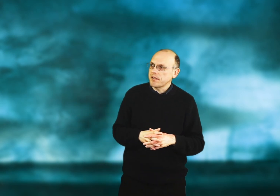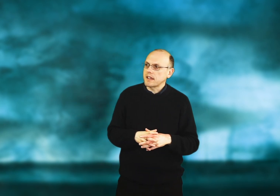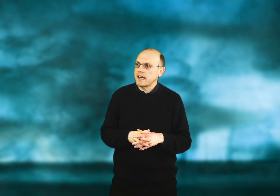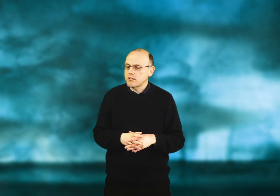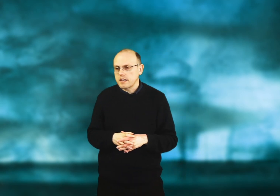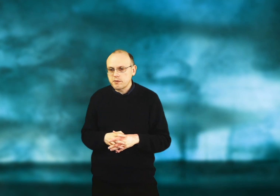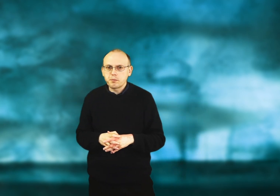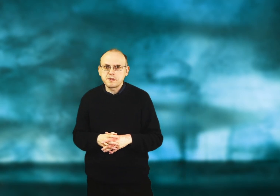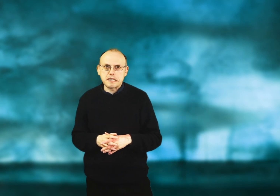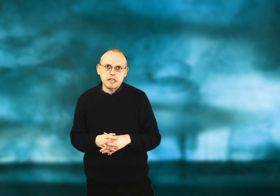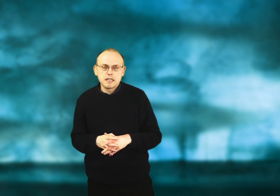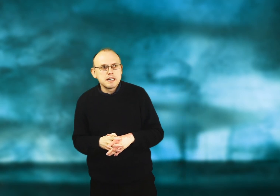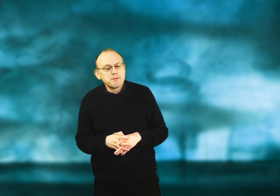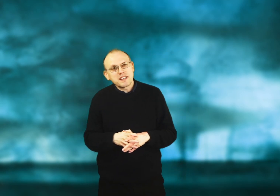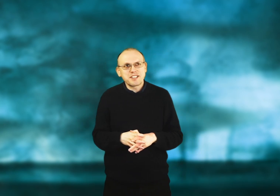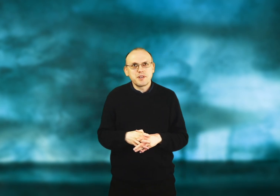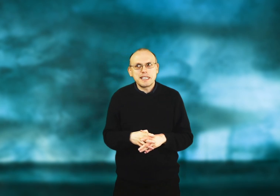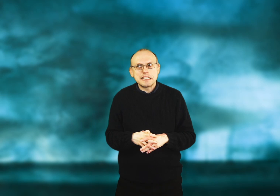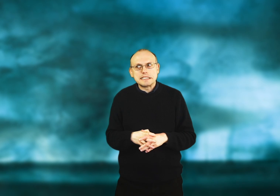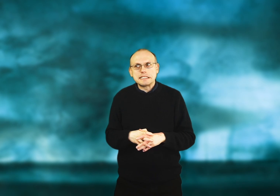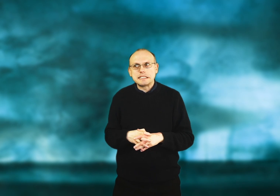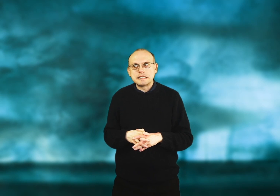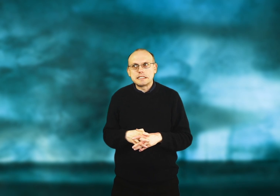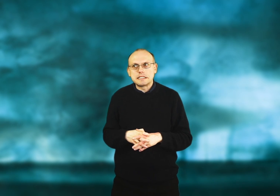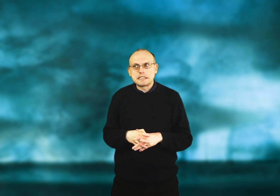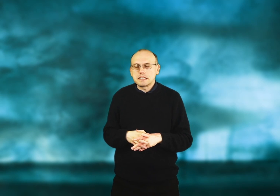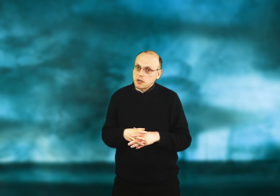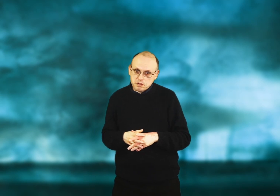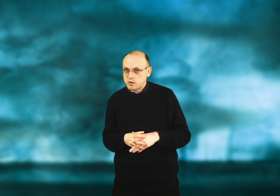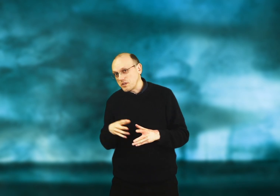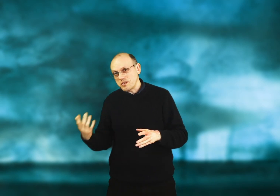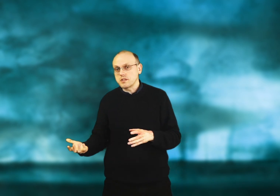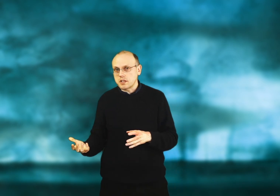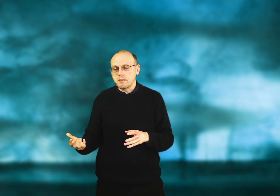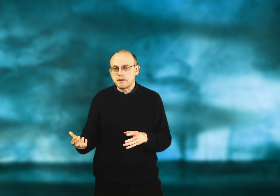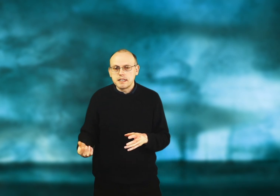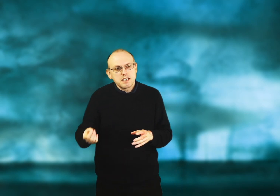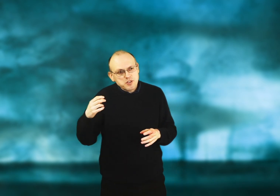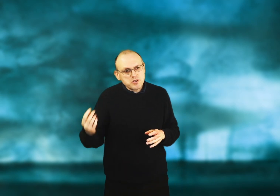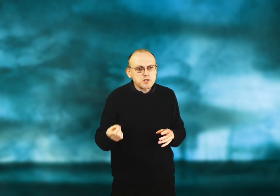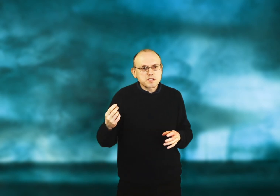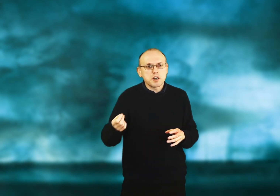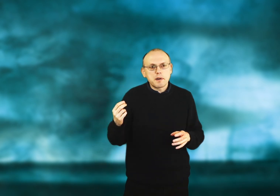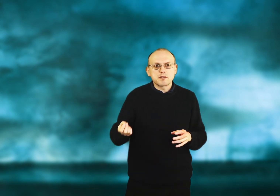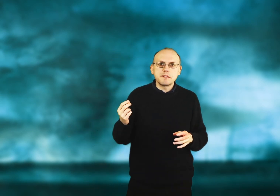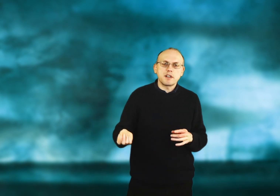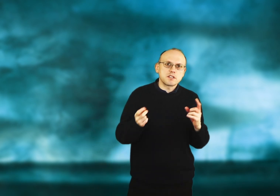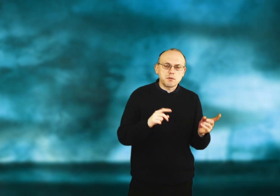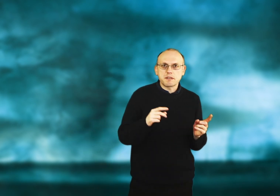that, oh, I have to pause here. But actually, no, you shouldn't use a comma. We shouldn't use a comma to separate the subject from the